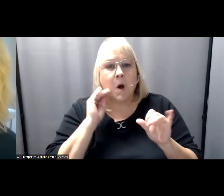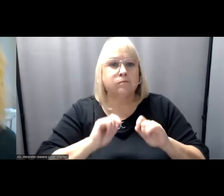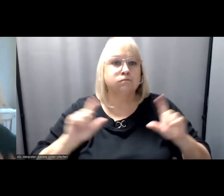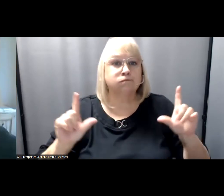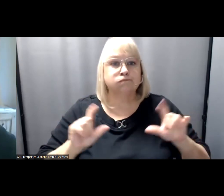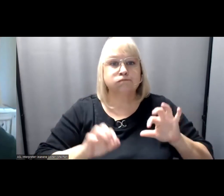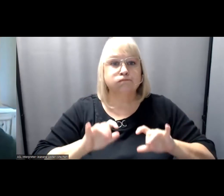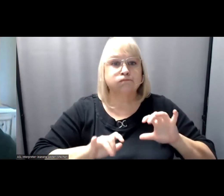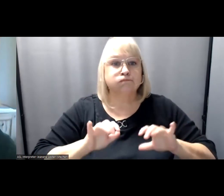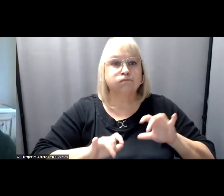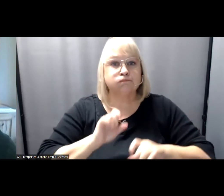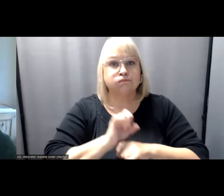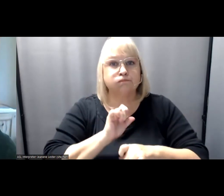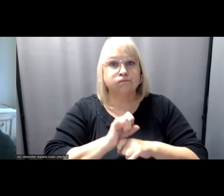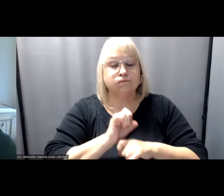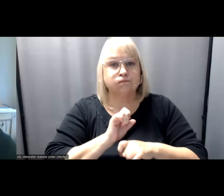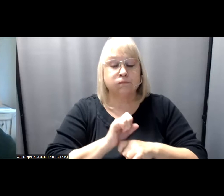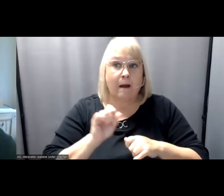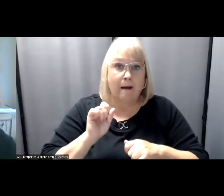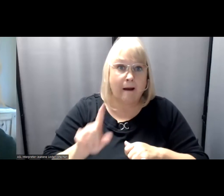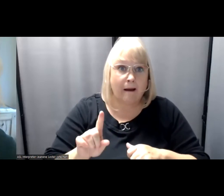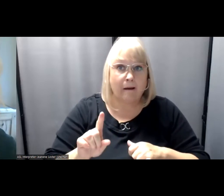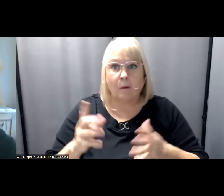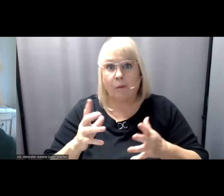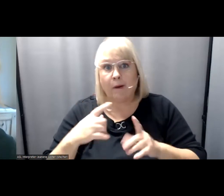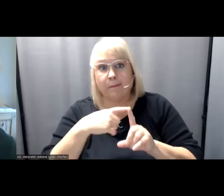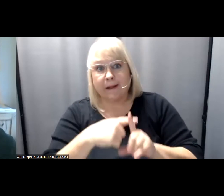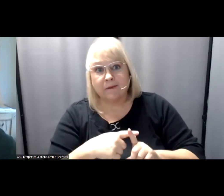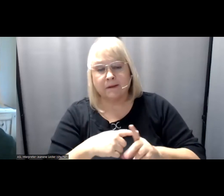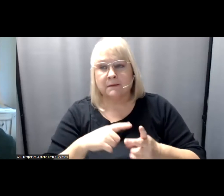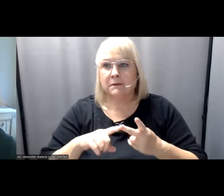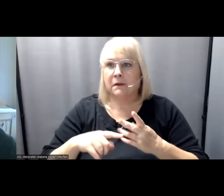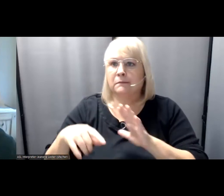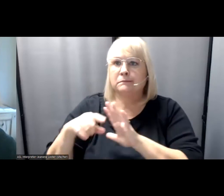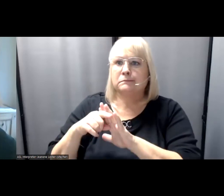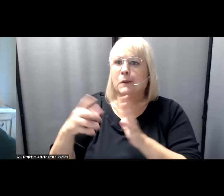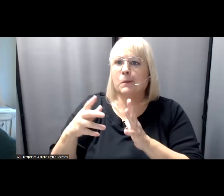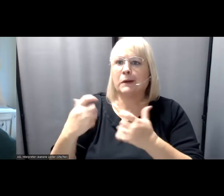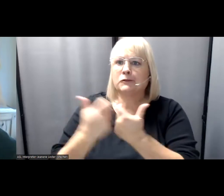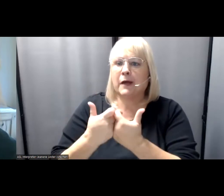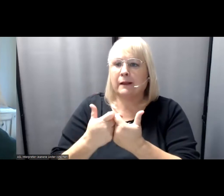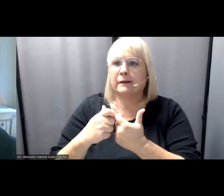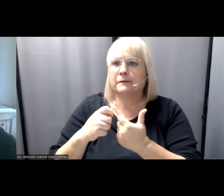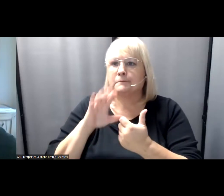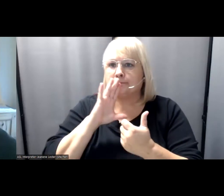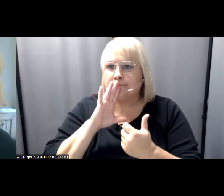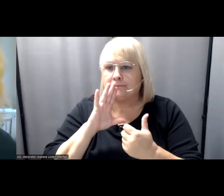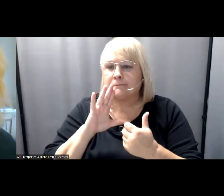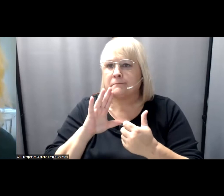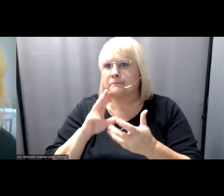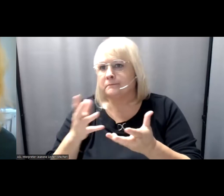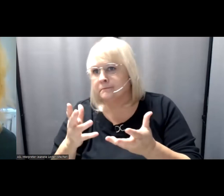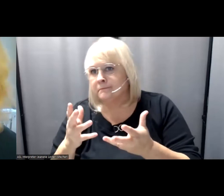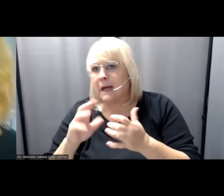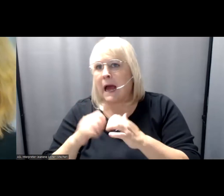your biggest challenges working remotely? We want to learn more about that, don't we? How do they want to be treated? What would help them out